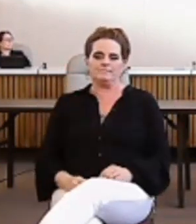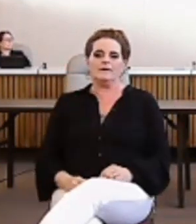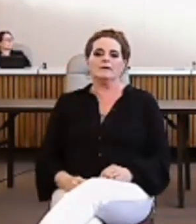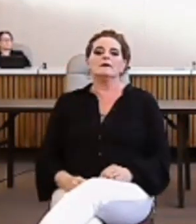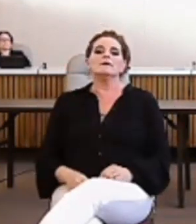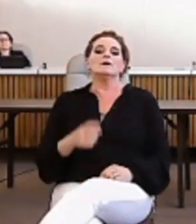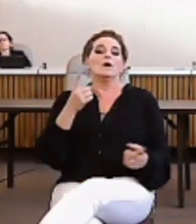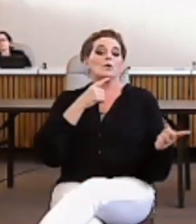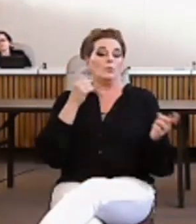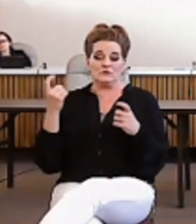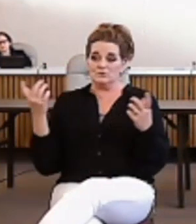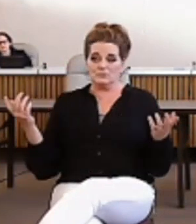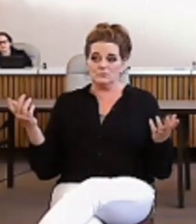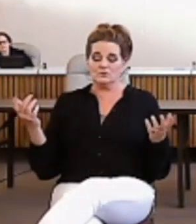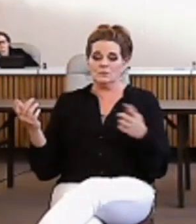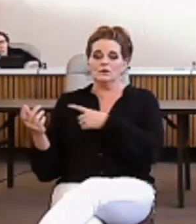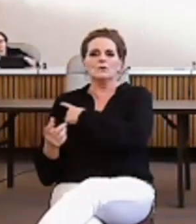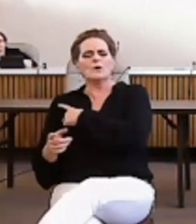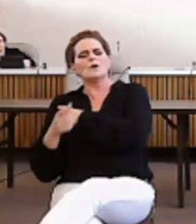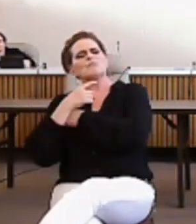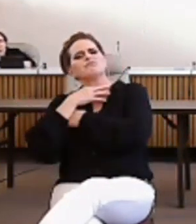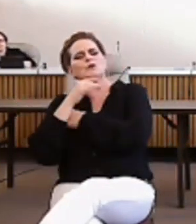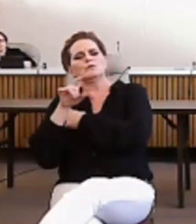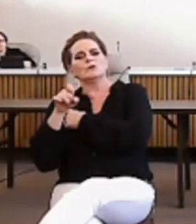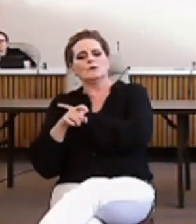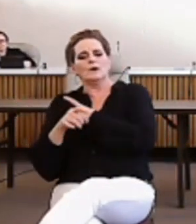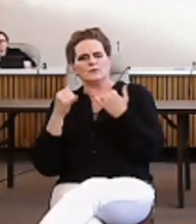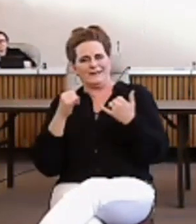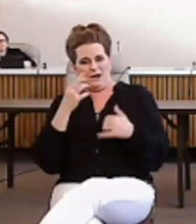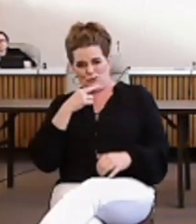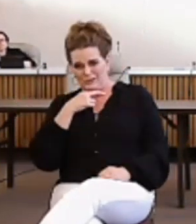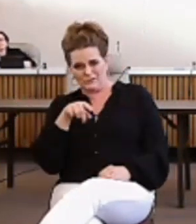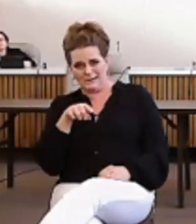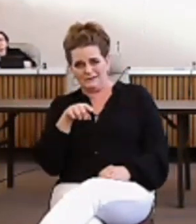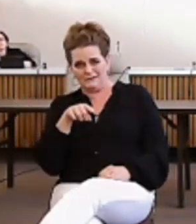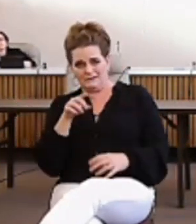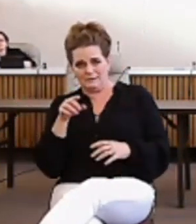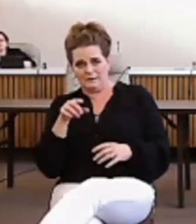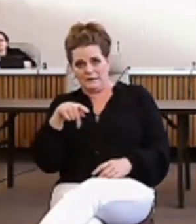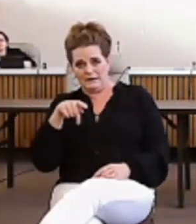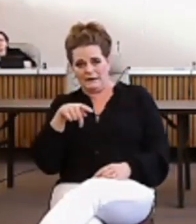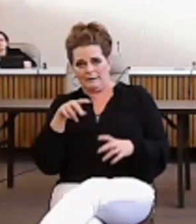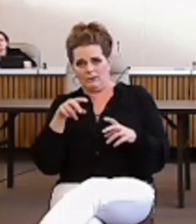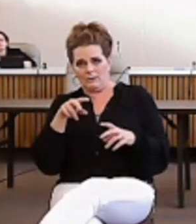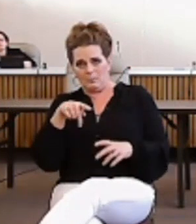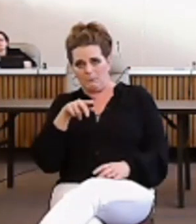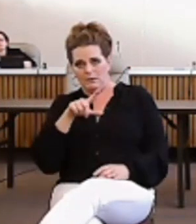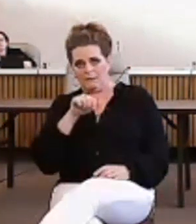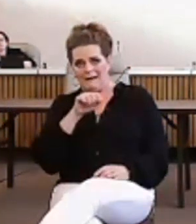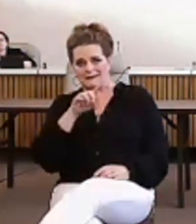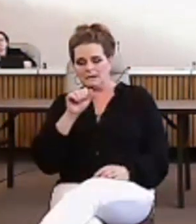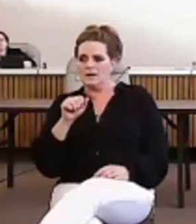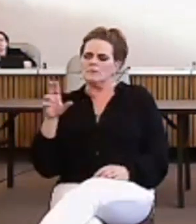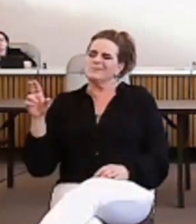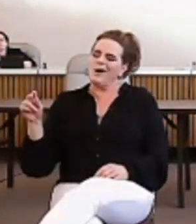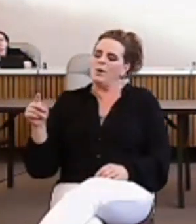Any questions? Is there currently a restaurant in that plaza? No, it used to be from at least the signs